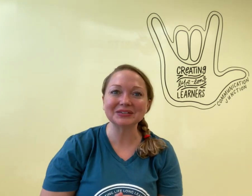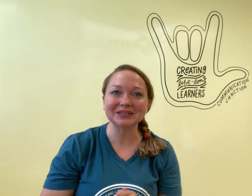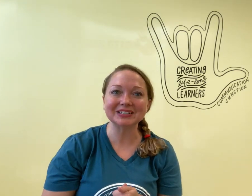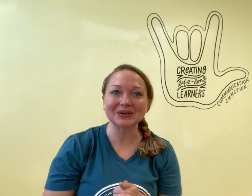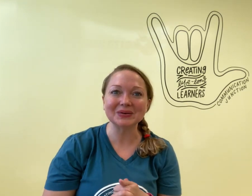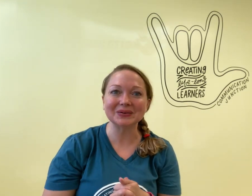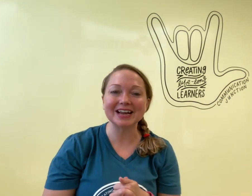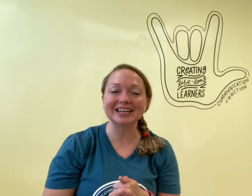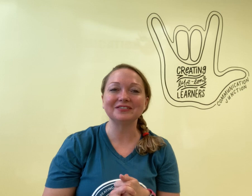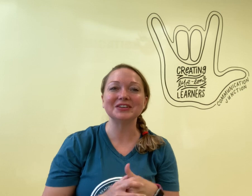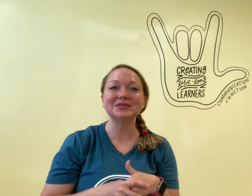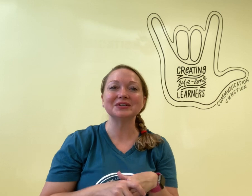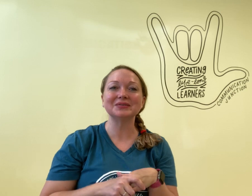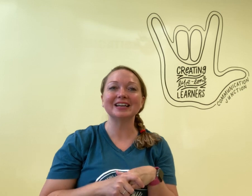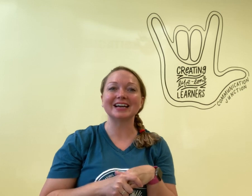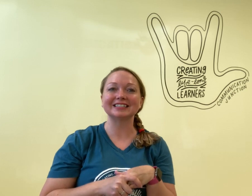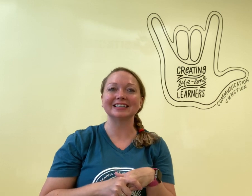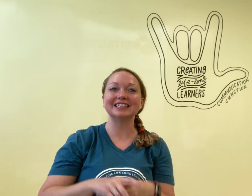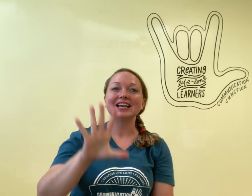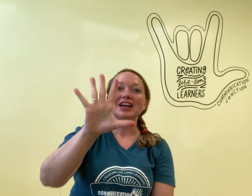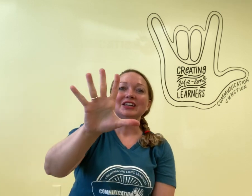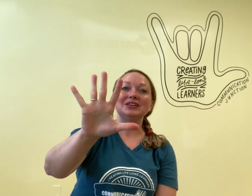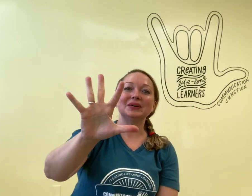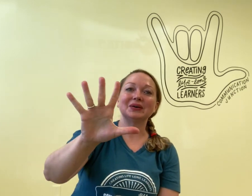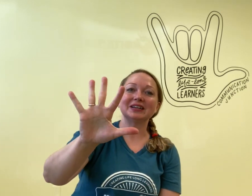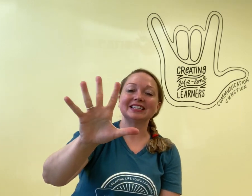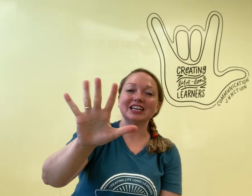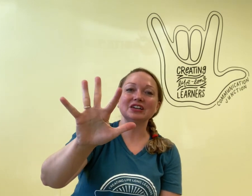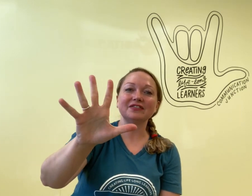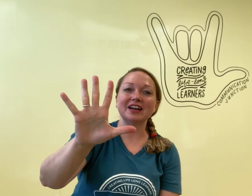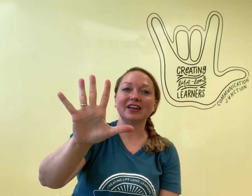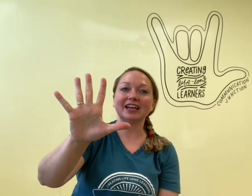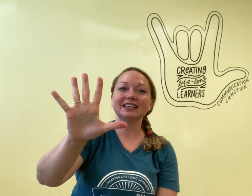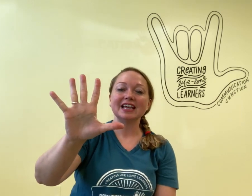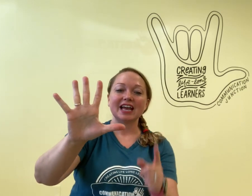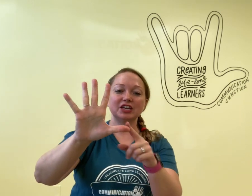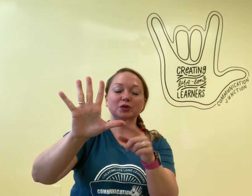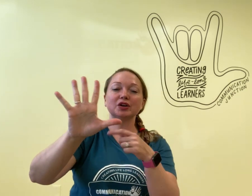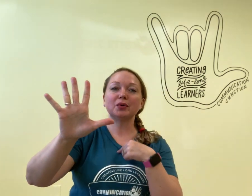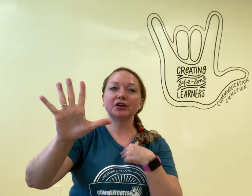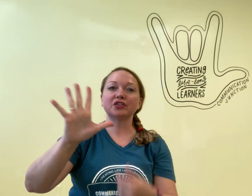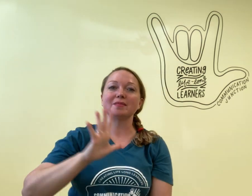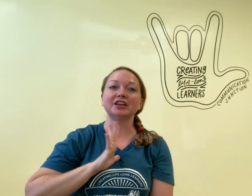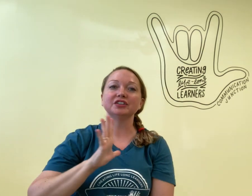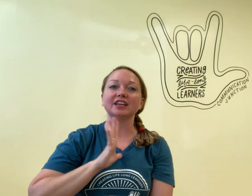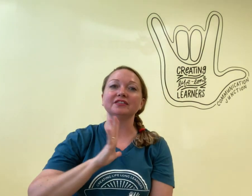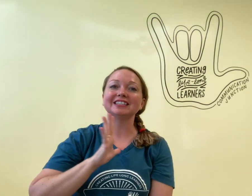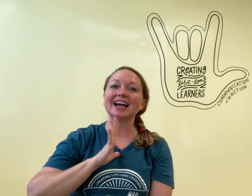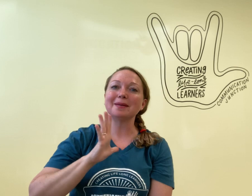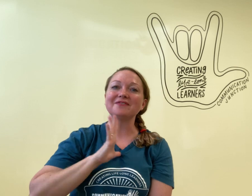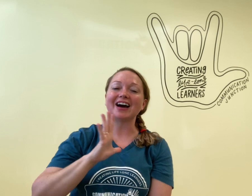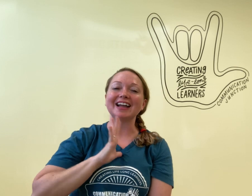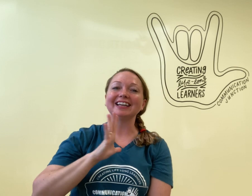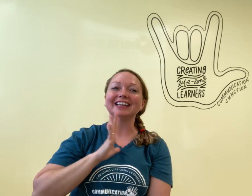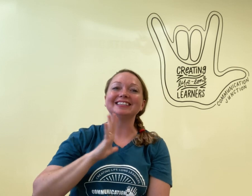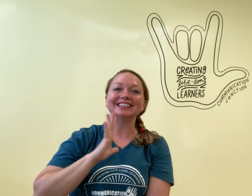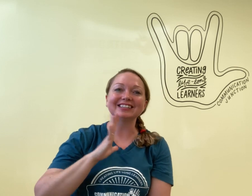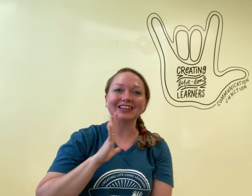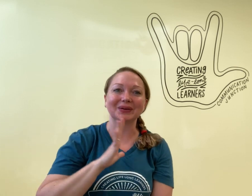so great? If you are doing excellent, you are going to take your 5 hand and you're going to point your thumb at yourself and say, I'm fine, and sing this song with